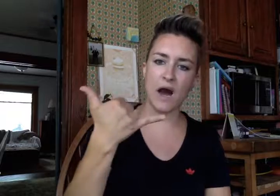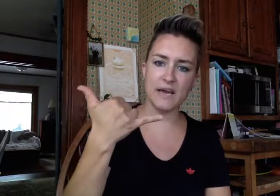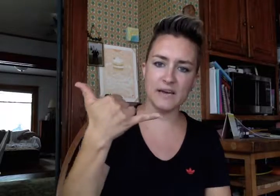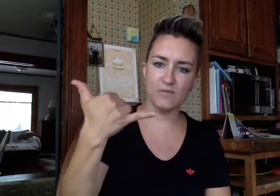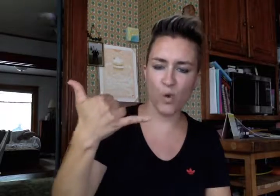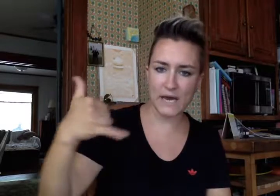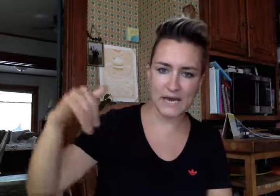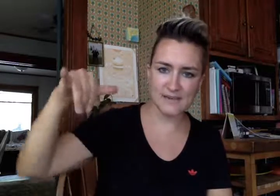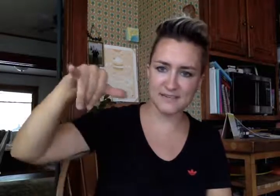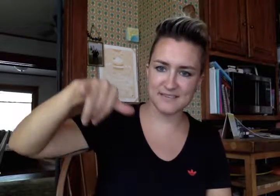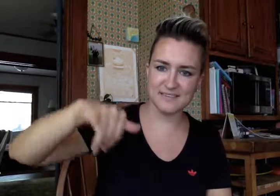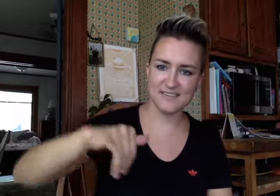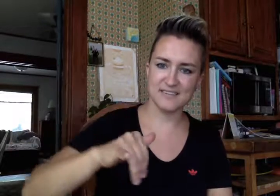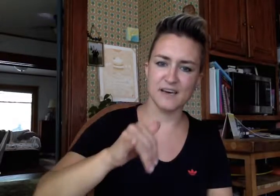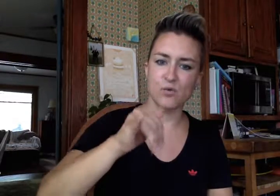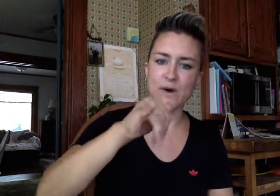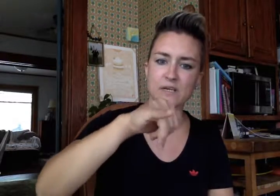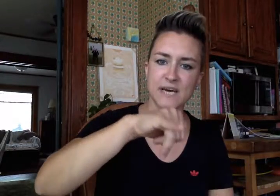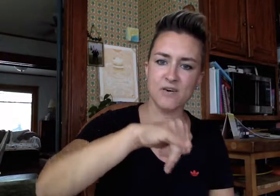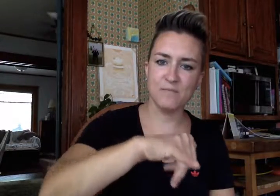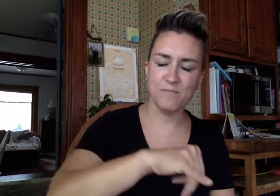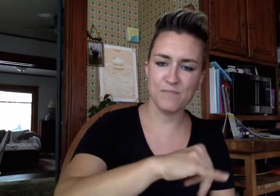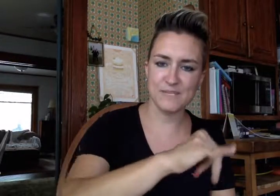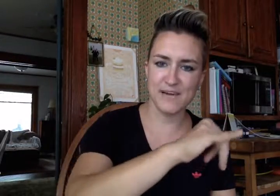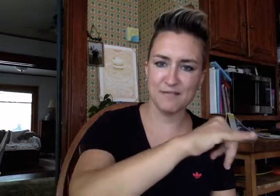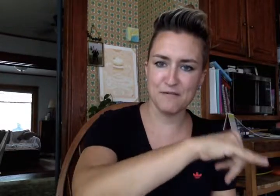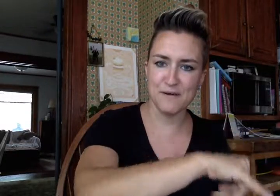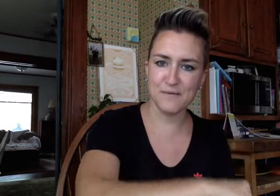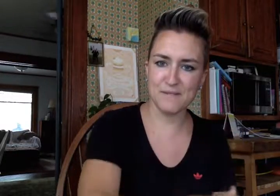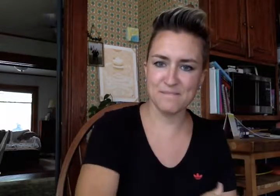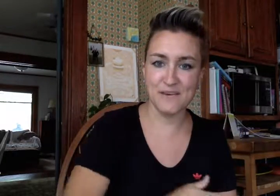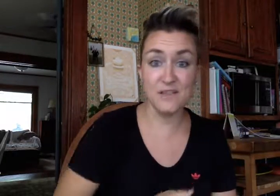Y hand, like a whale tail. That's kind of a fun one. He loves